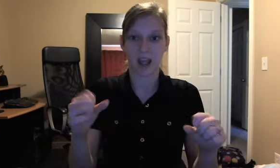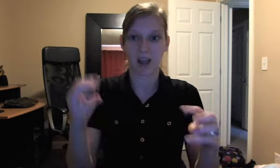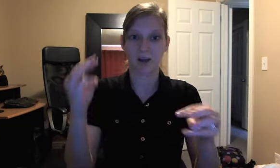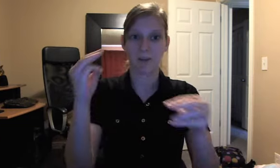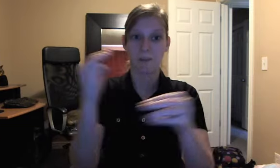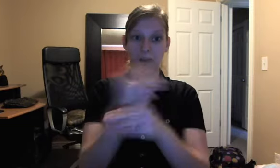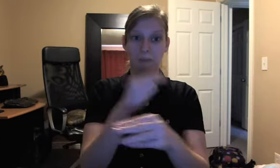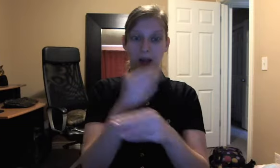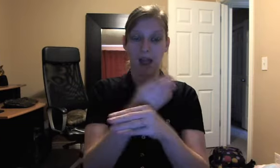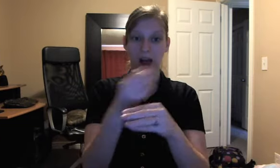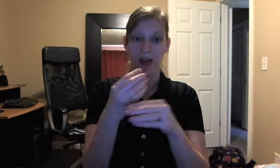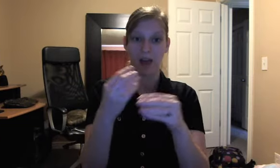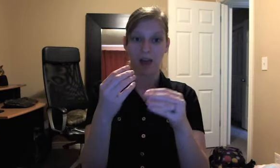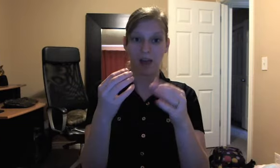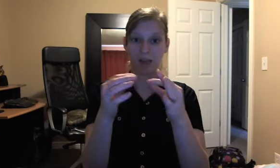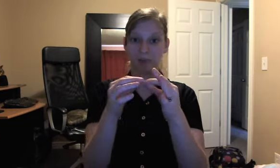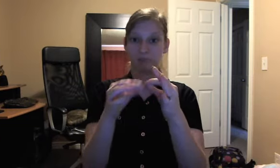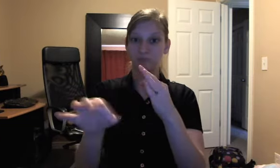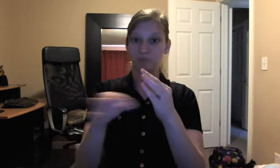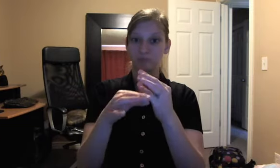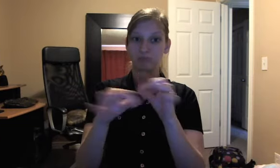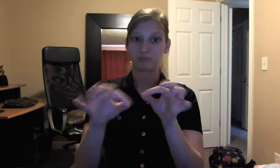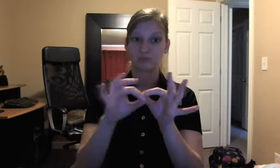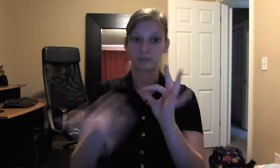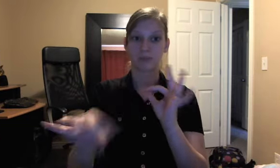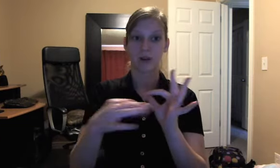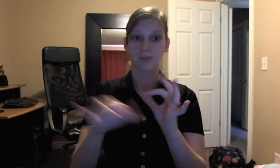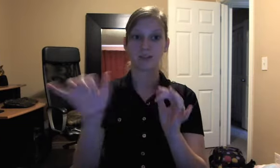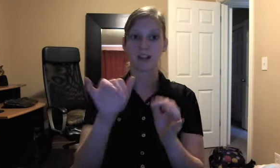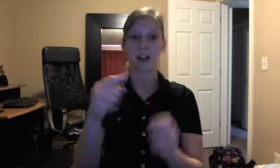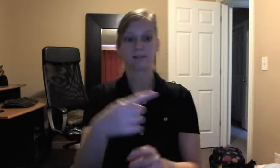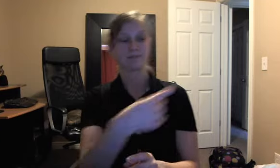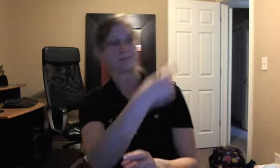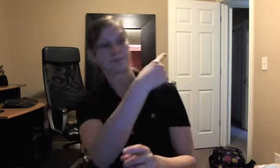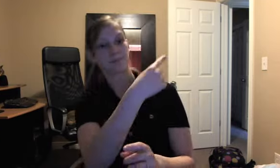like this. You are going to be the smartest